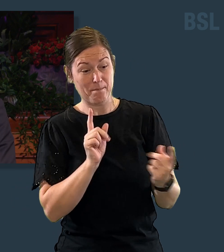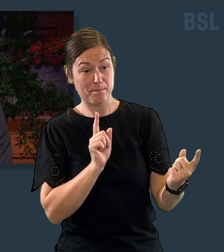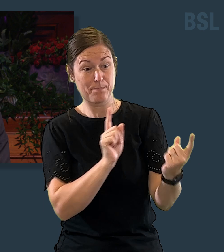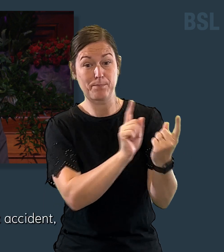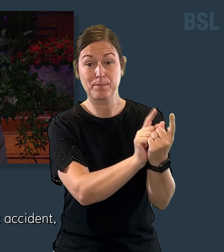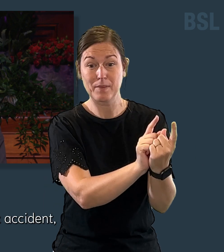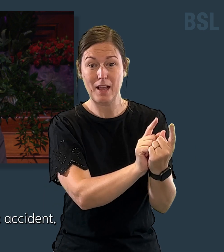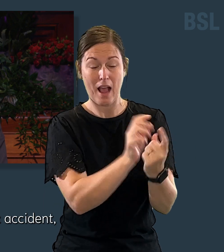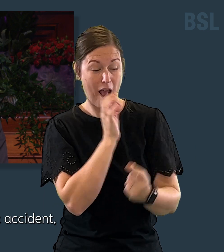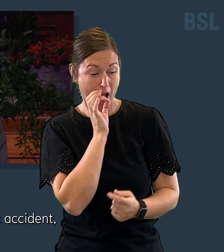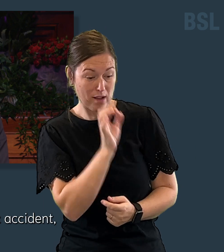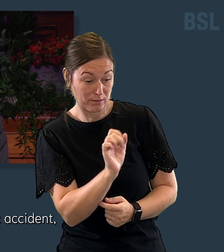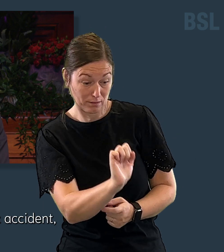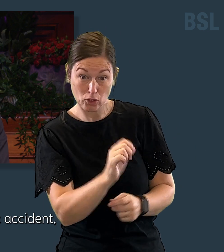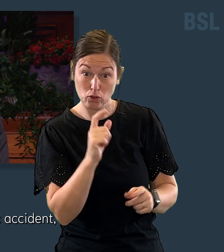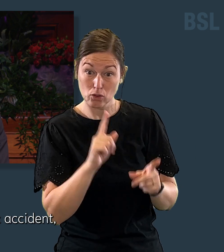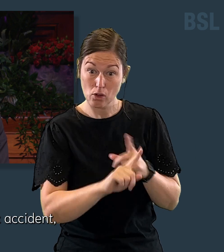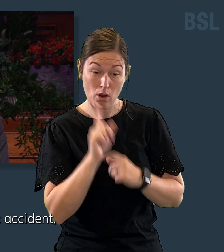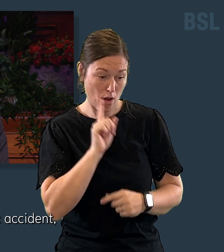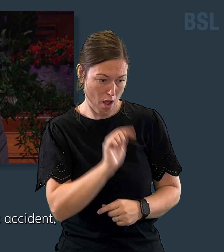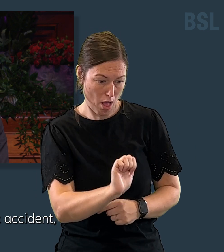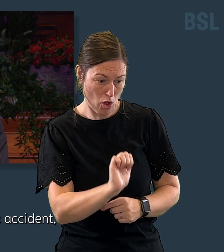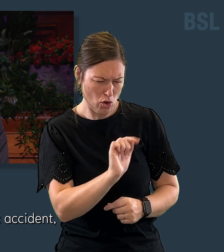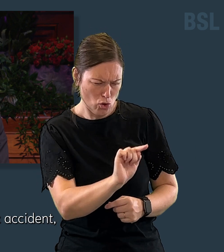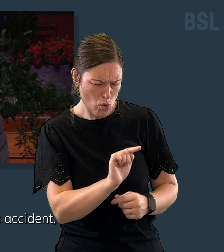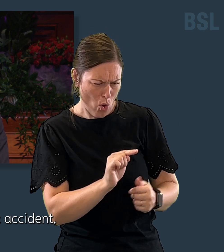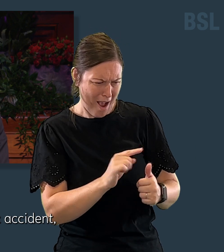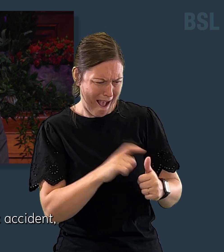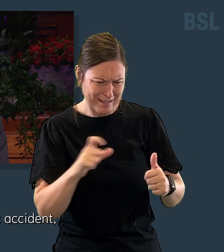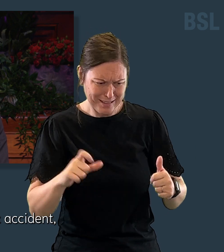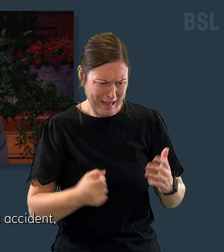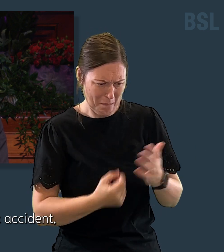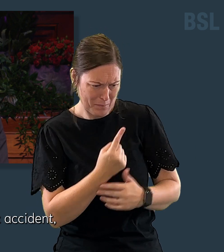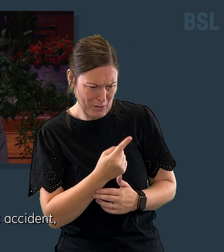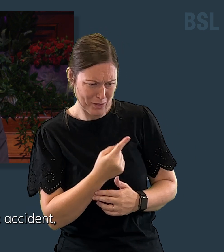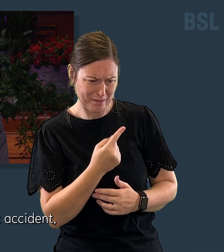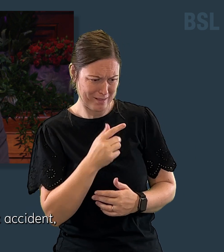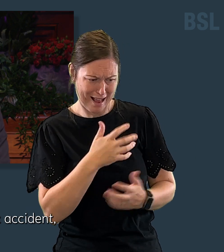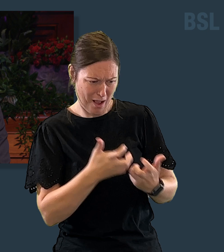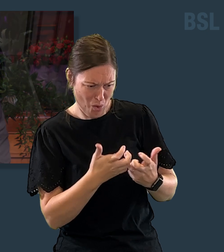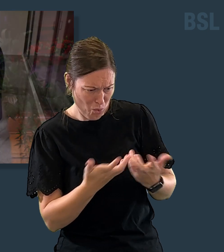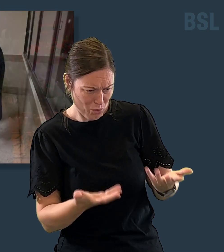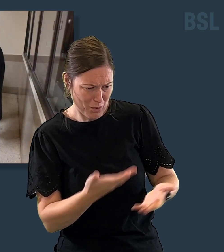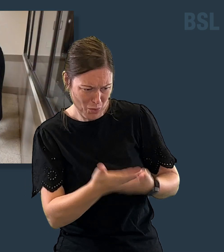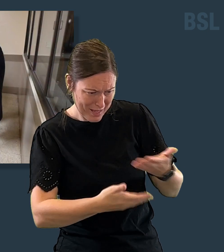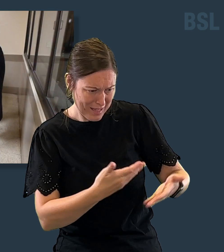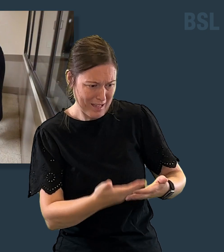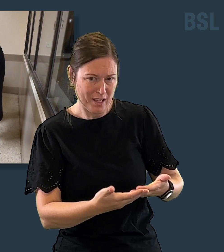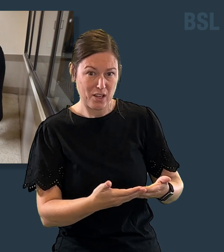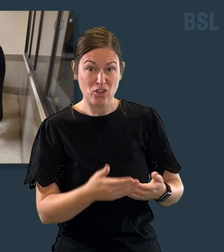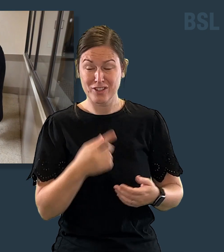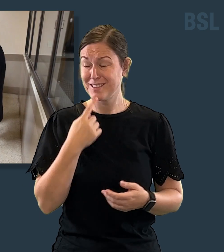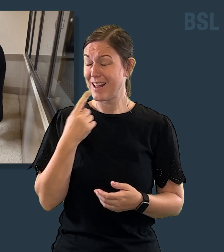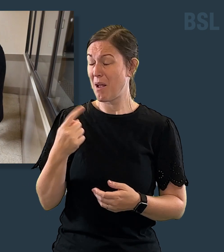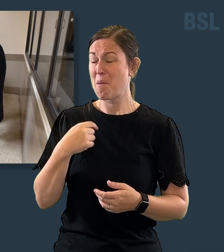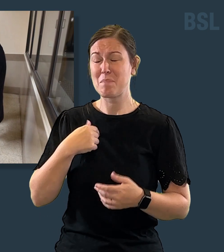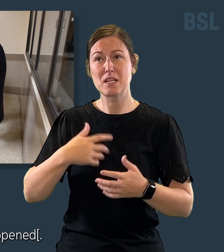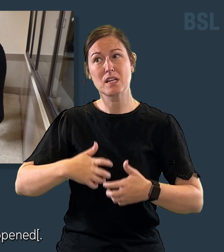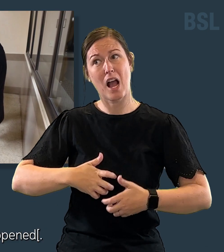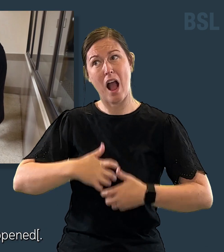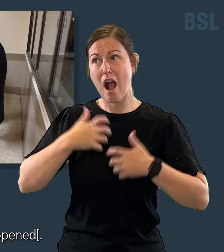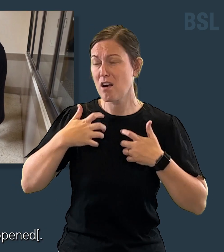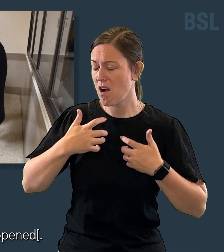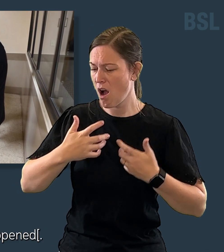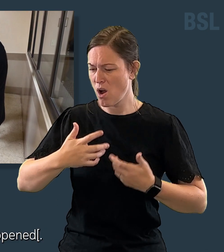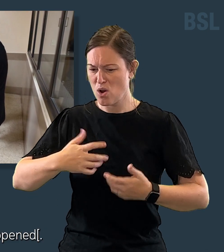last June and asked Flavia about her tragic accident, she faithfully replied, I experienced turmoil, bitterness,